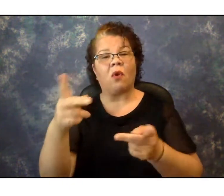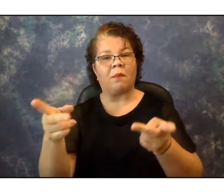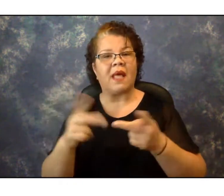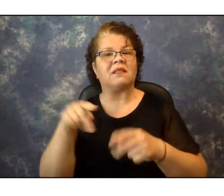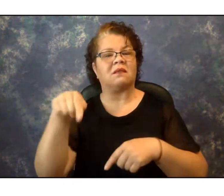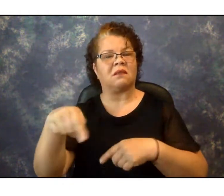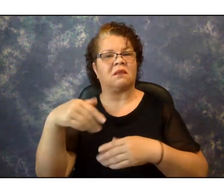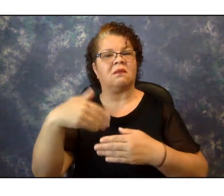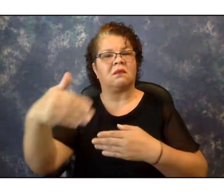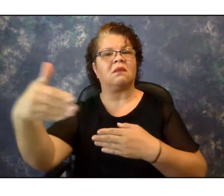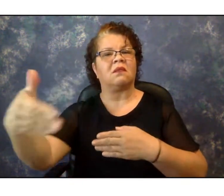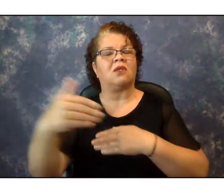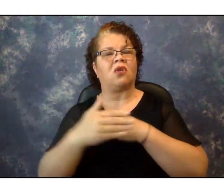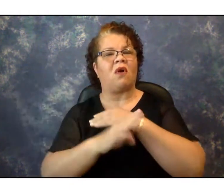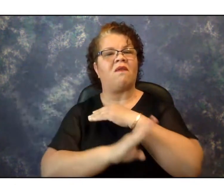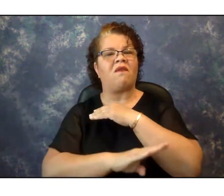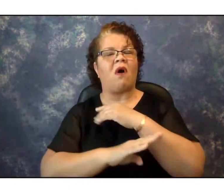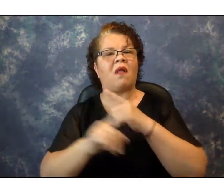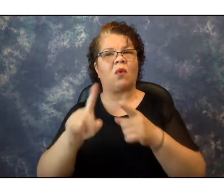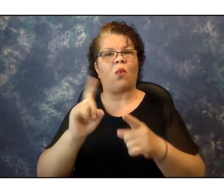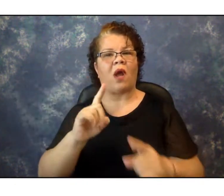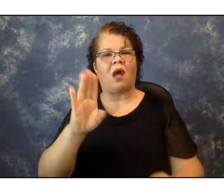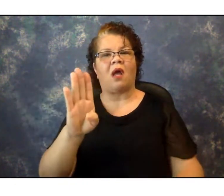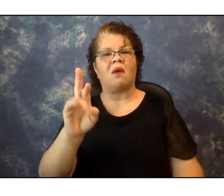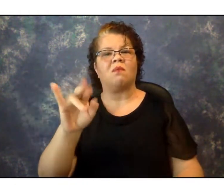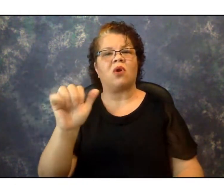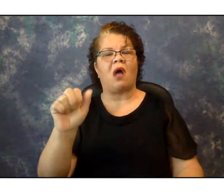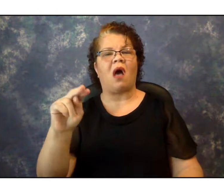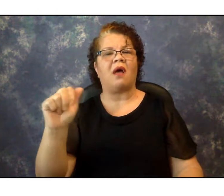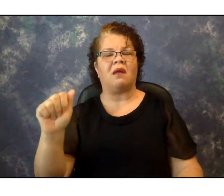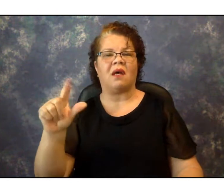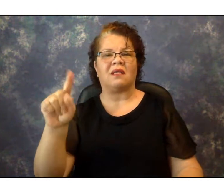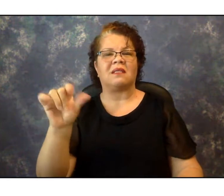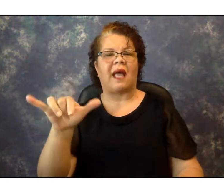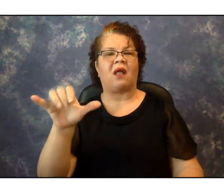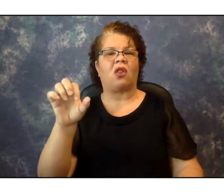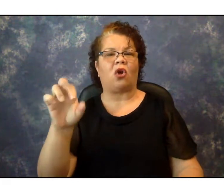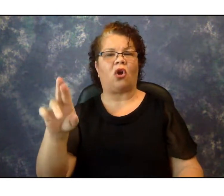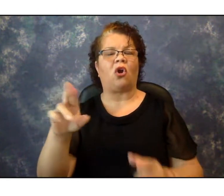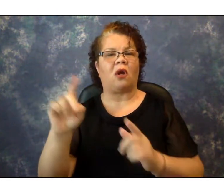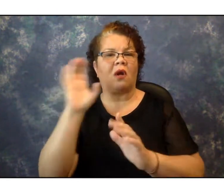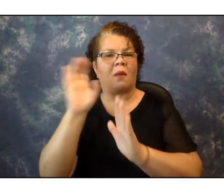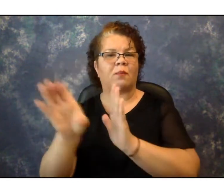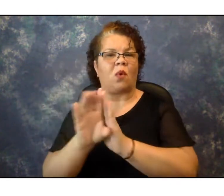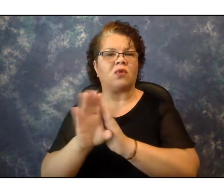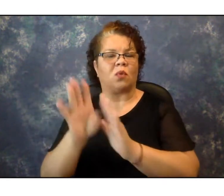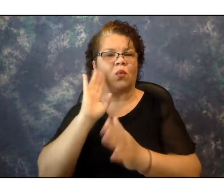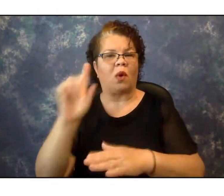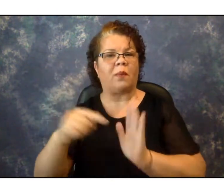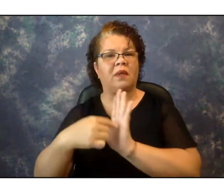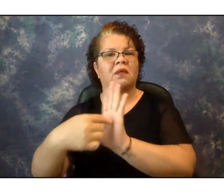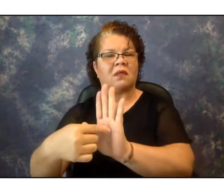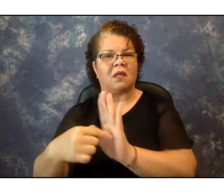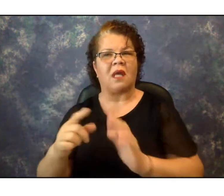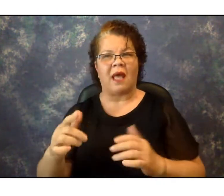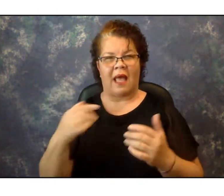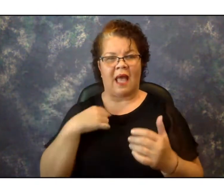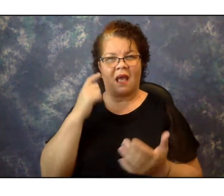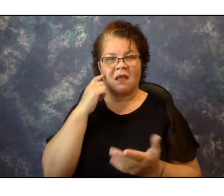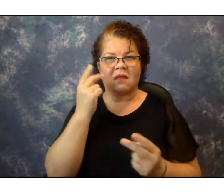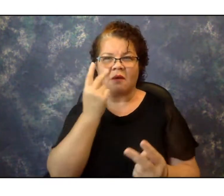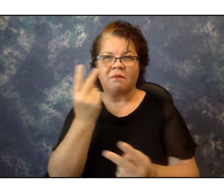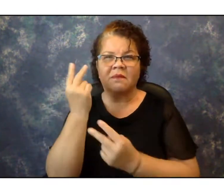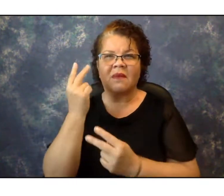Brianna Taylor portrait done by Amy Sherrill. And it reminds me of that afterlife, and the life of